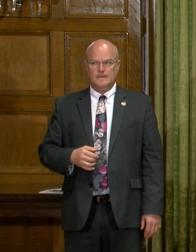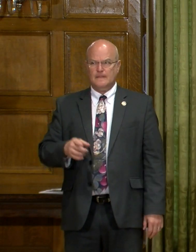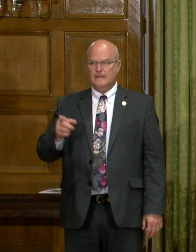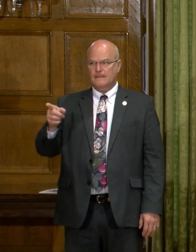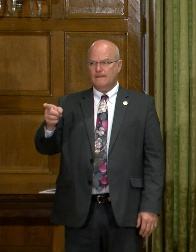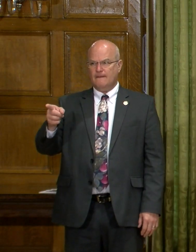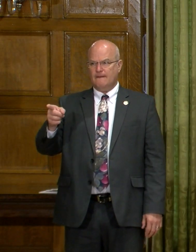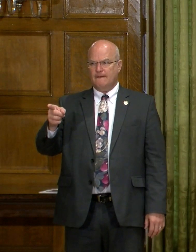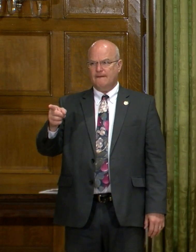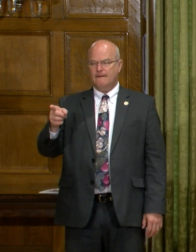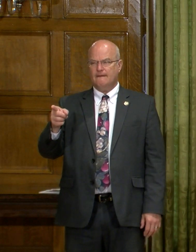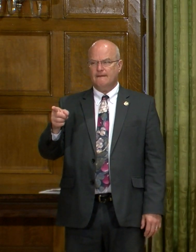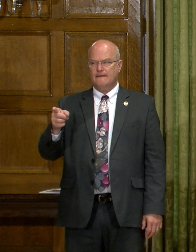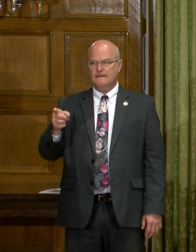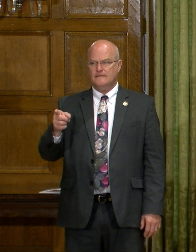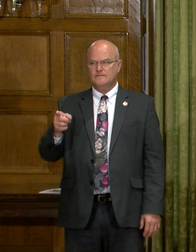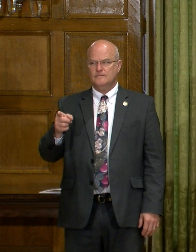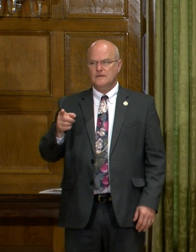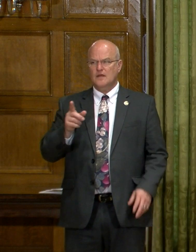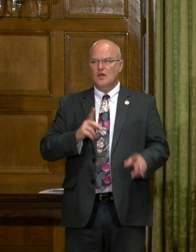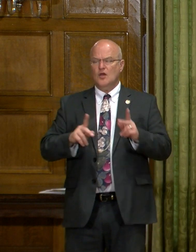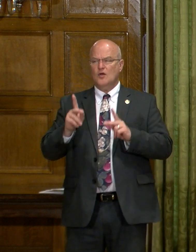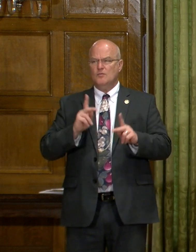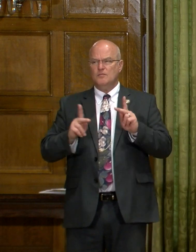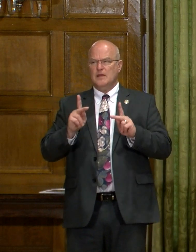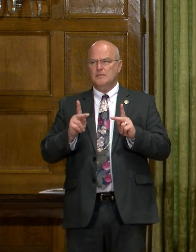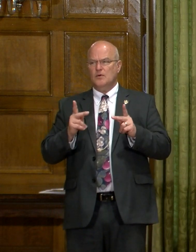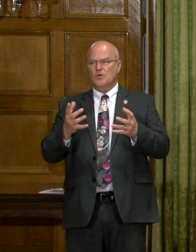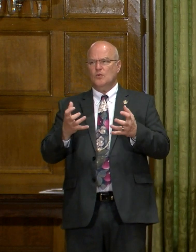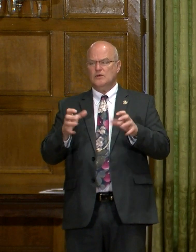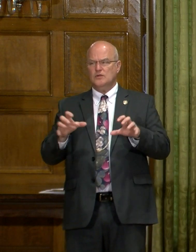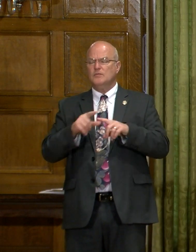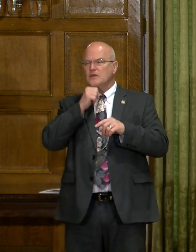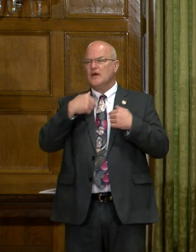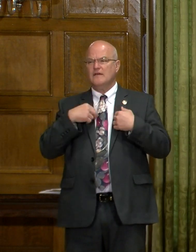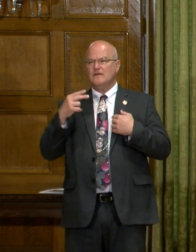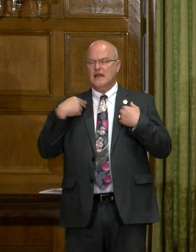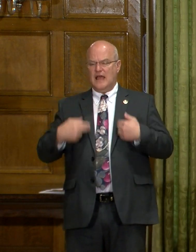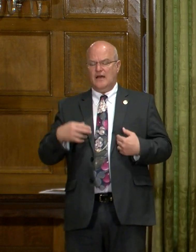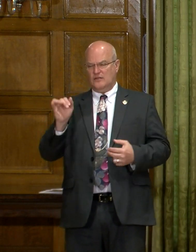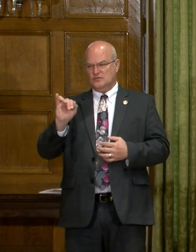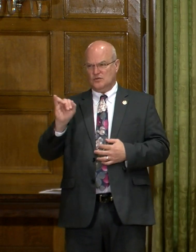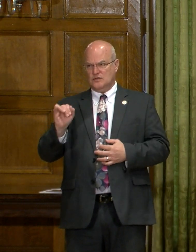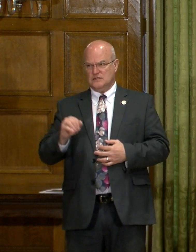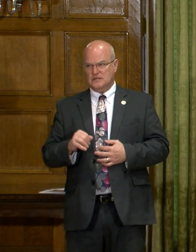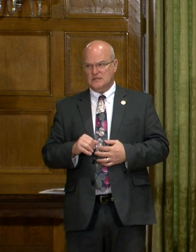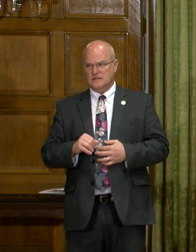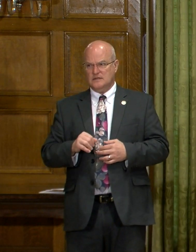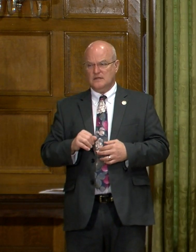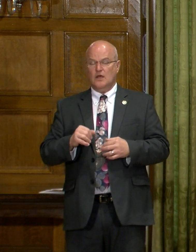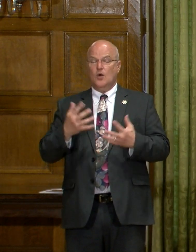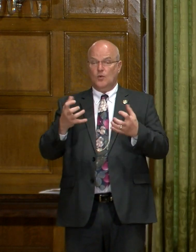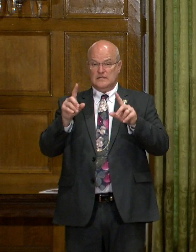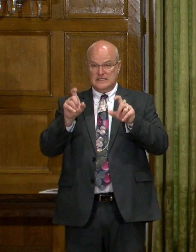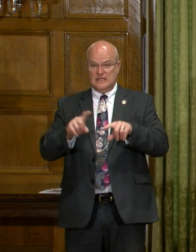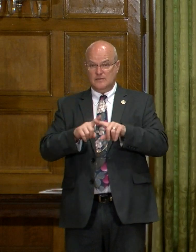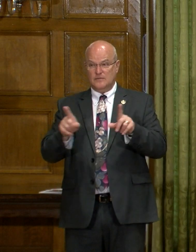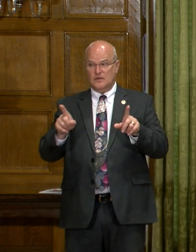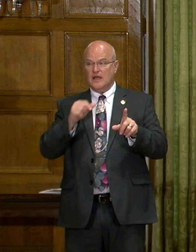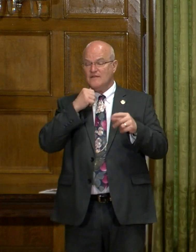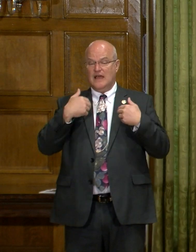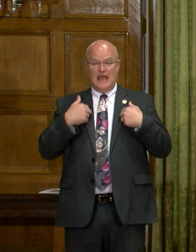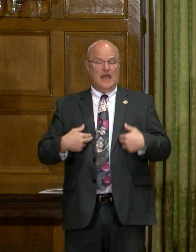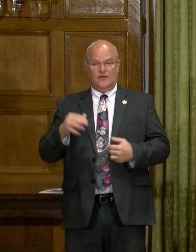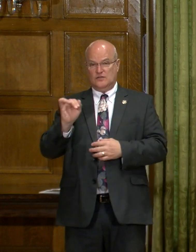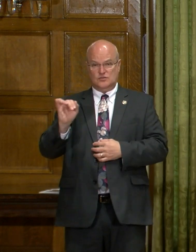What should somebody do if they want to get tested but they don't have health insurance? They want to get tested but they don't have